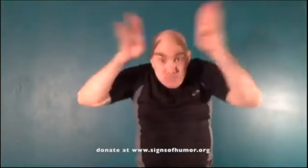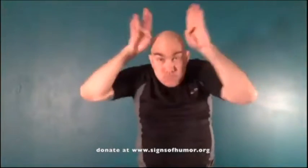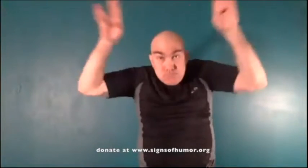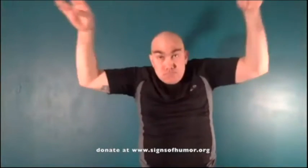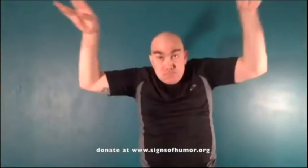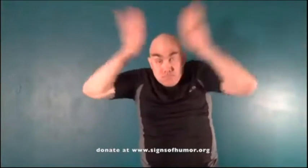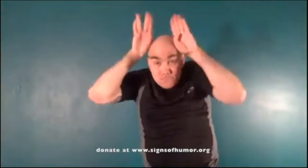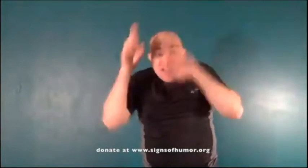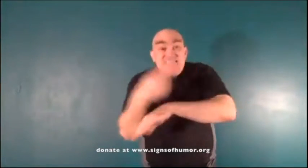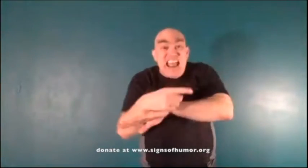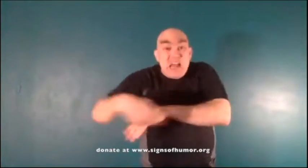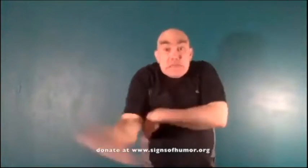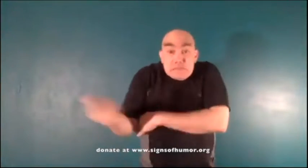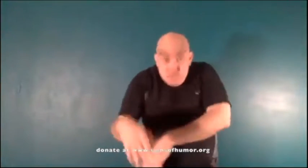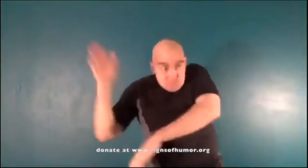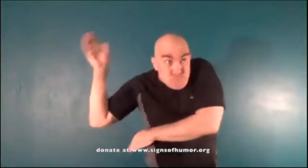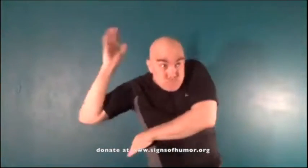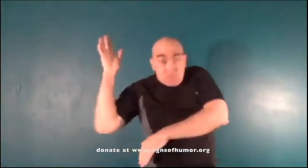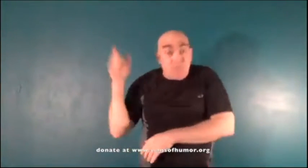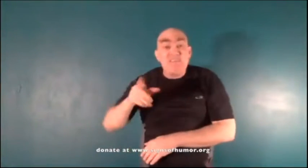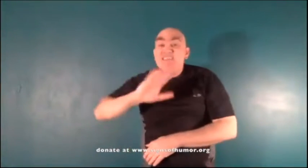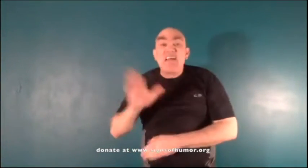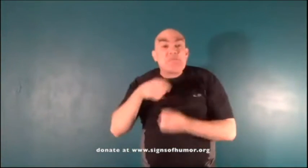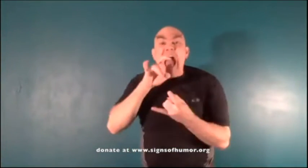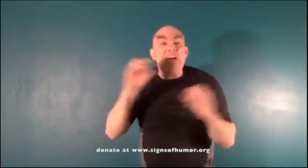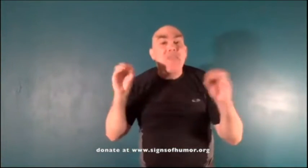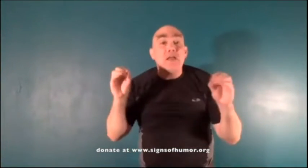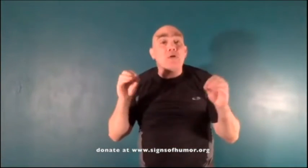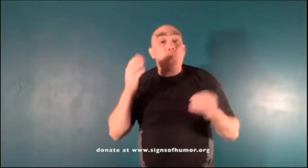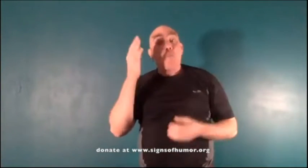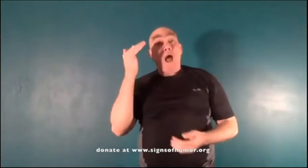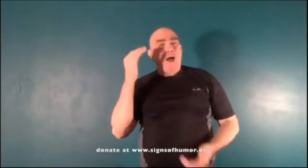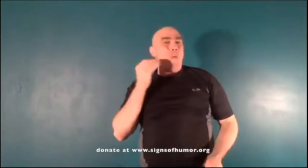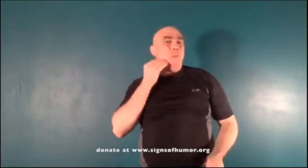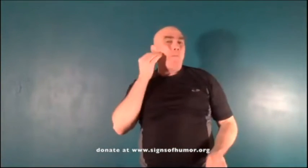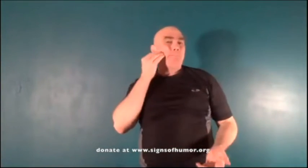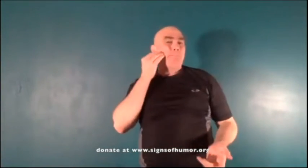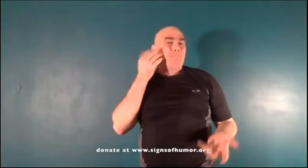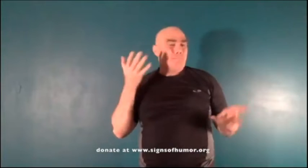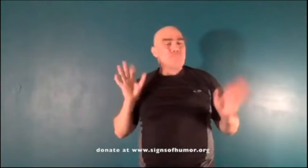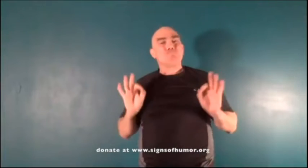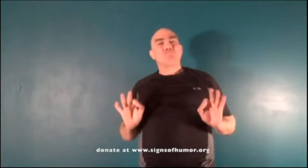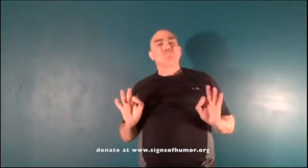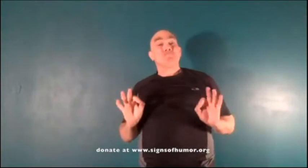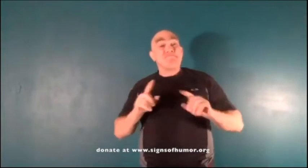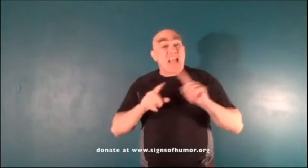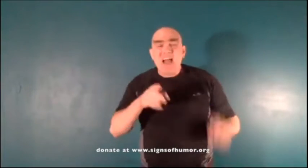ears, bouncing on it like a bouncy house. And the cat just took all of it in stride. It never hissed or anything at us